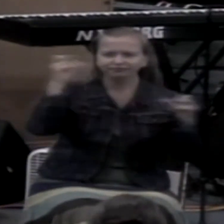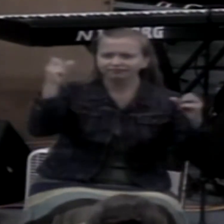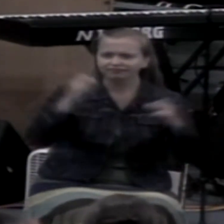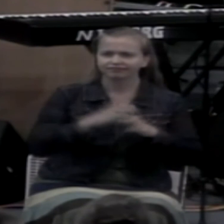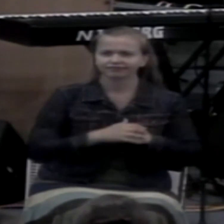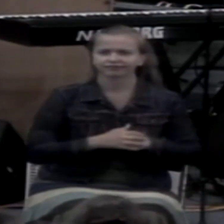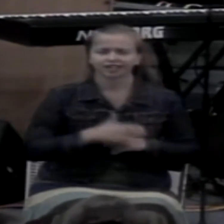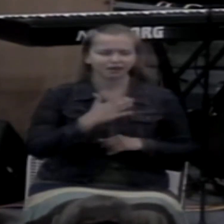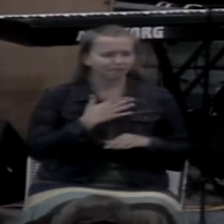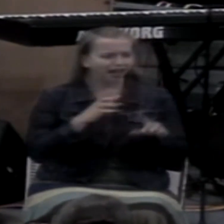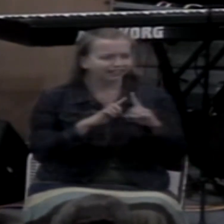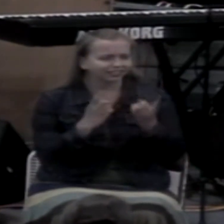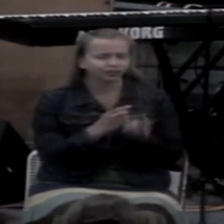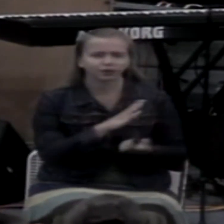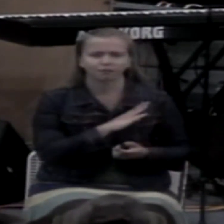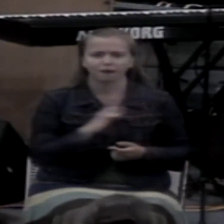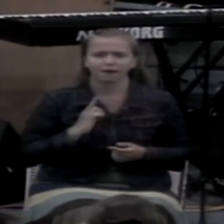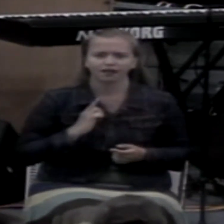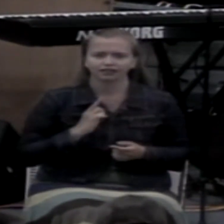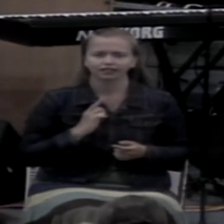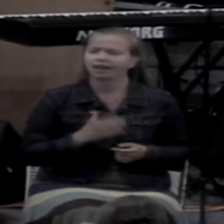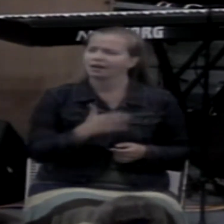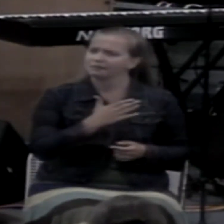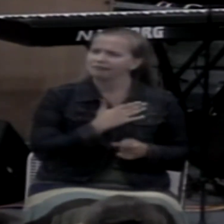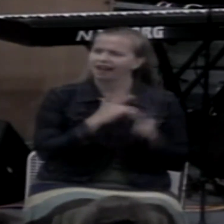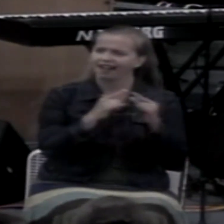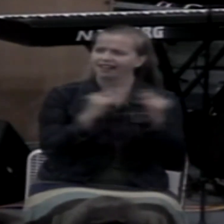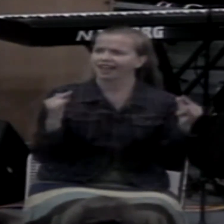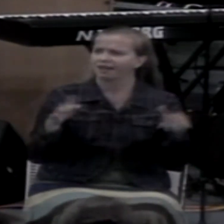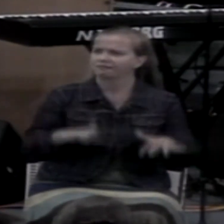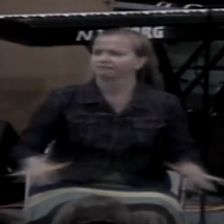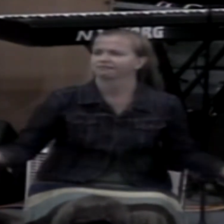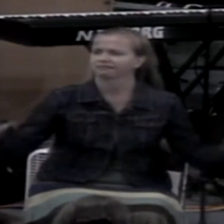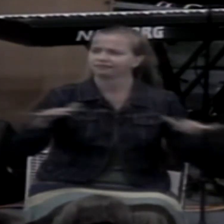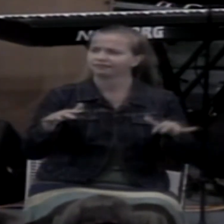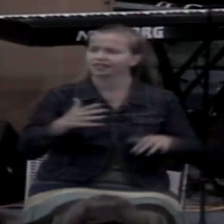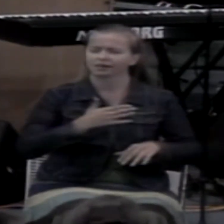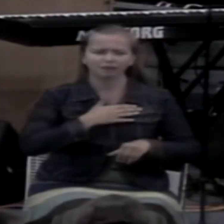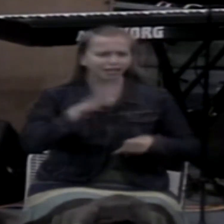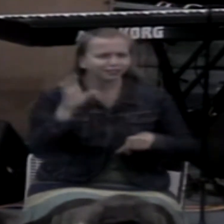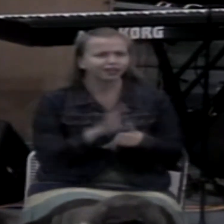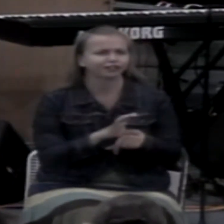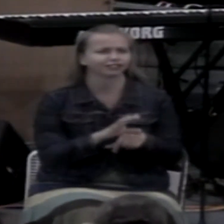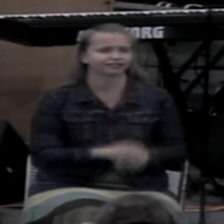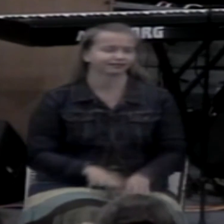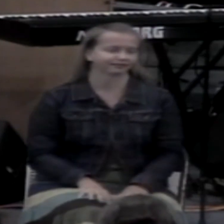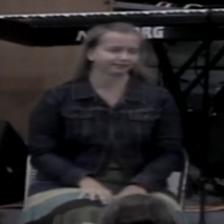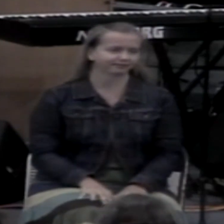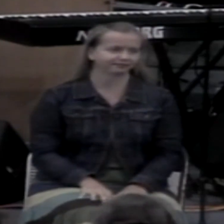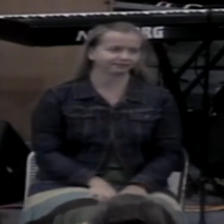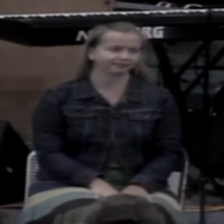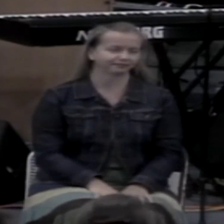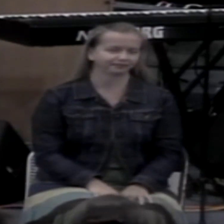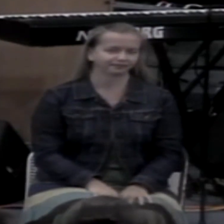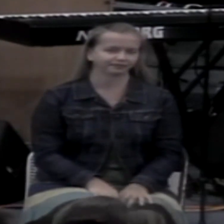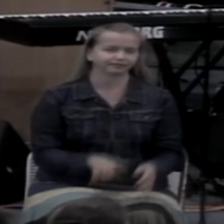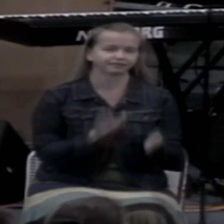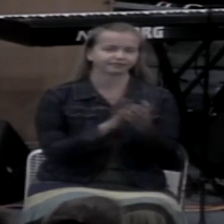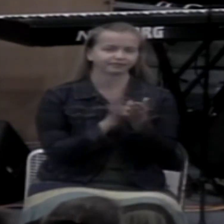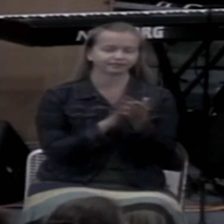Hallelujah, hallelujah, hallelujah. Oh, glory, glory, glory.